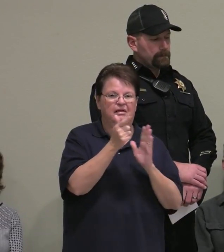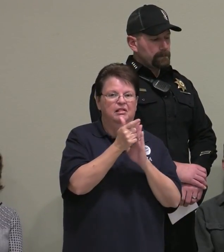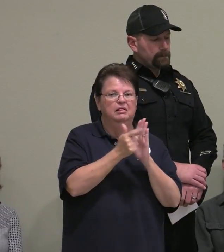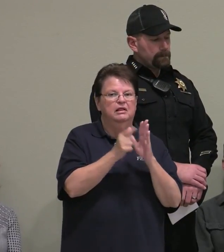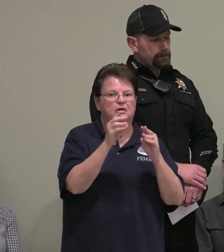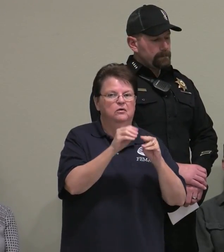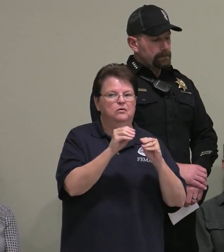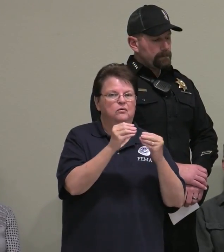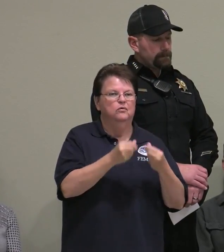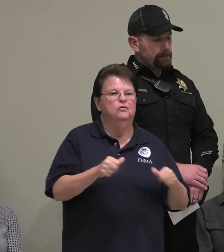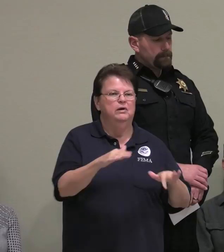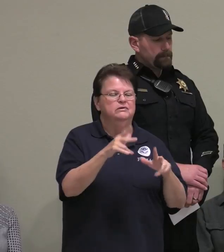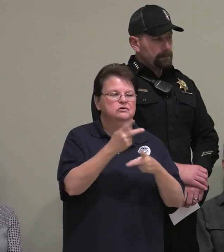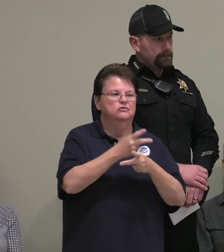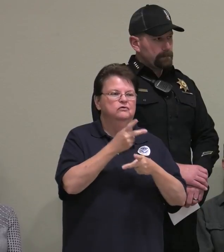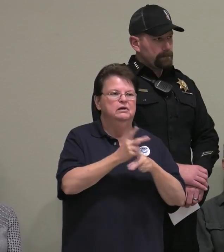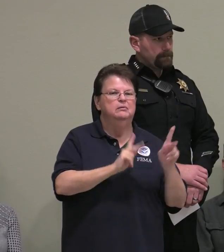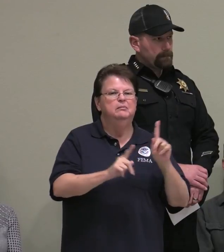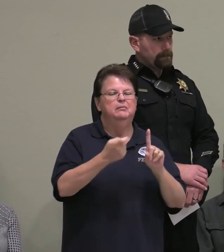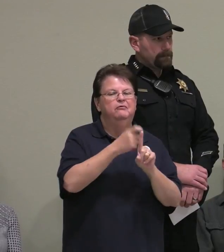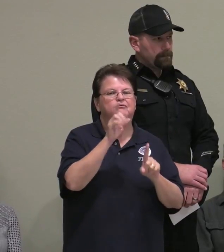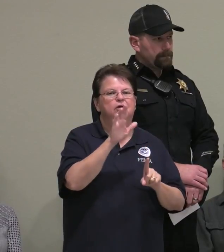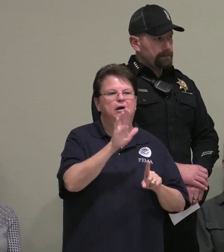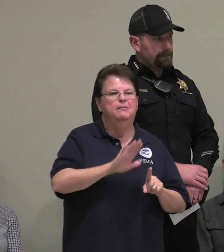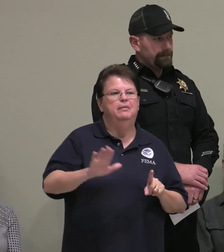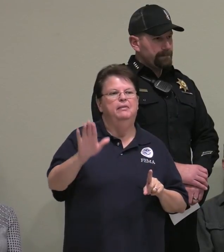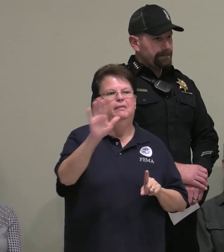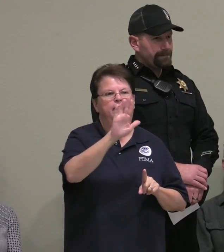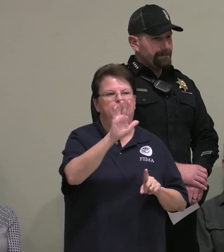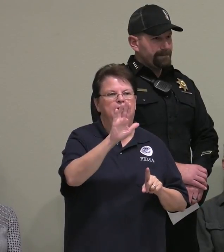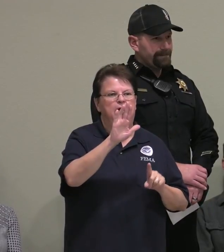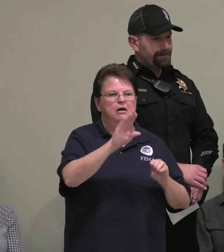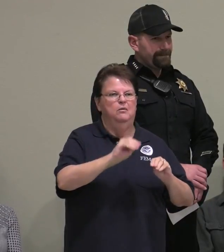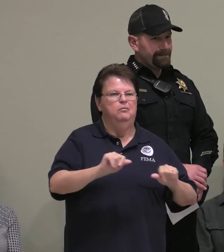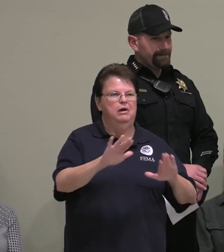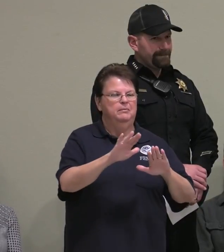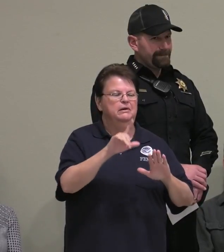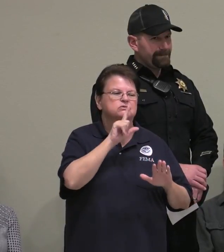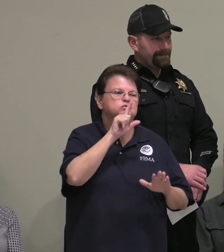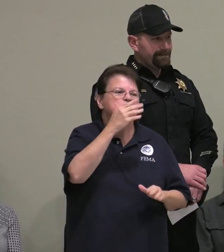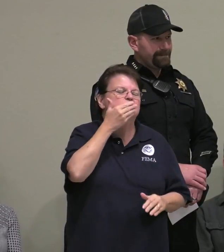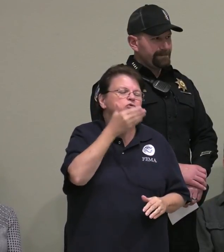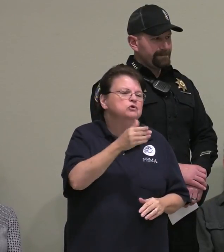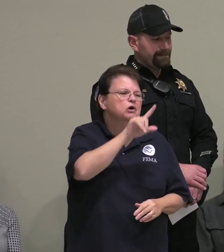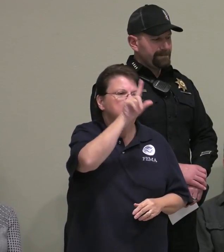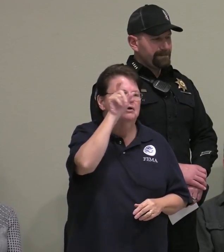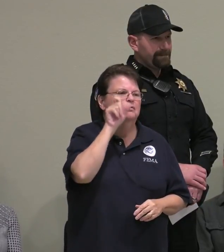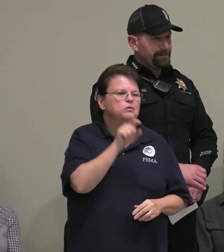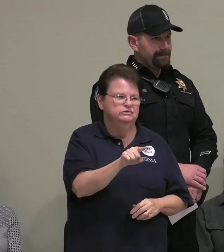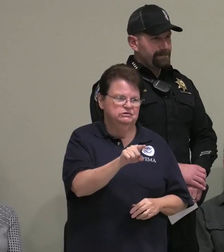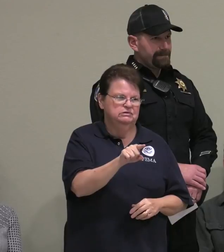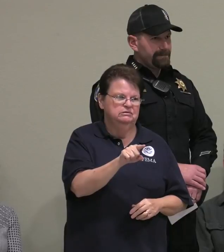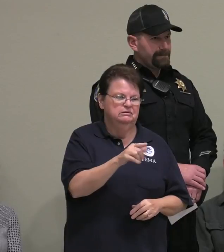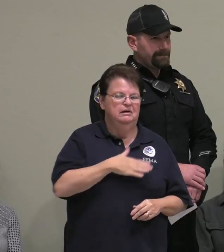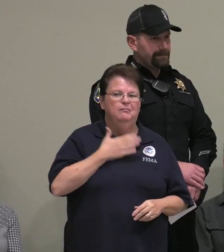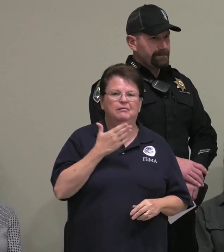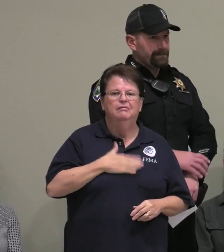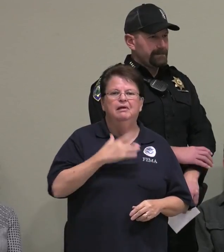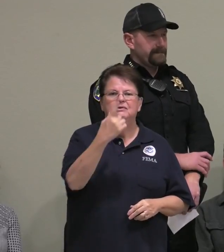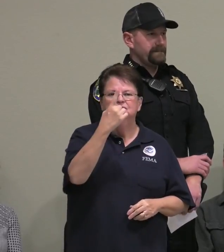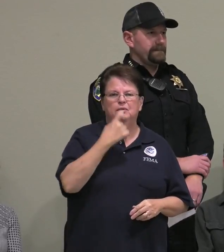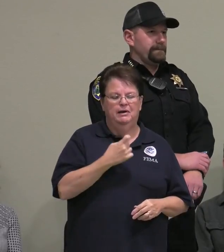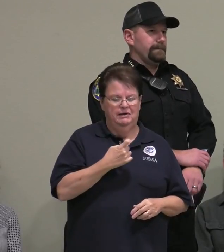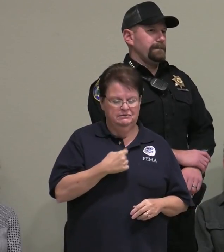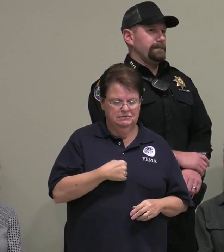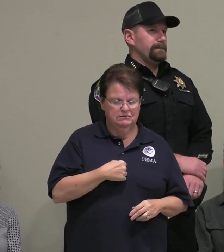grounds are you keeping people from their property? It's a great question. No, it's a very good question, and I'm glad you asked it